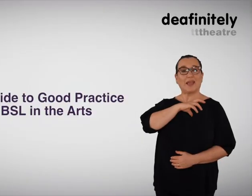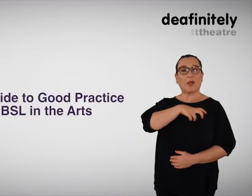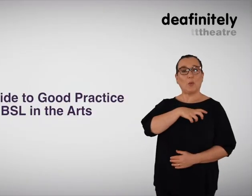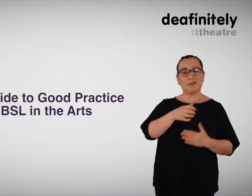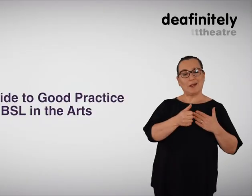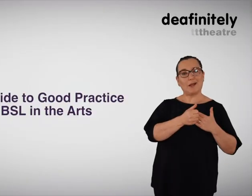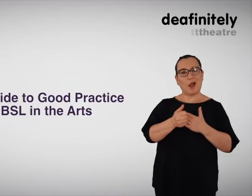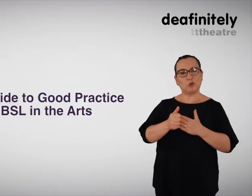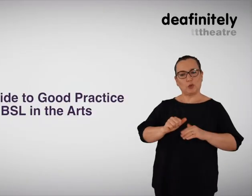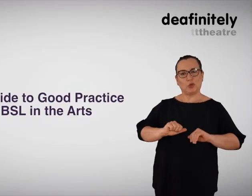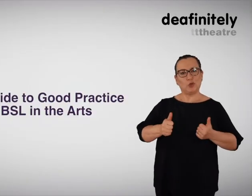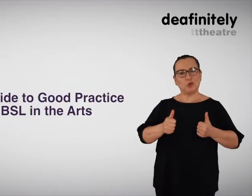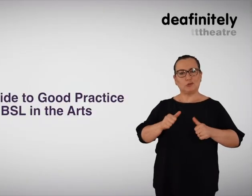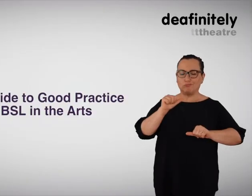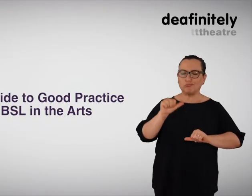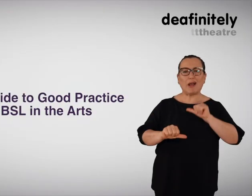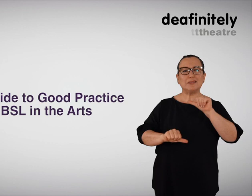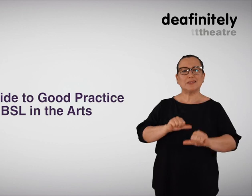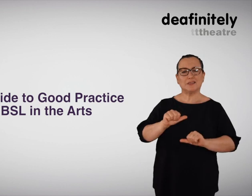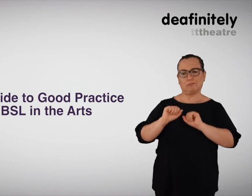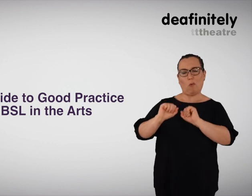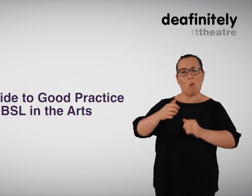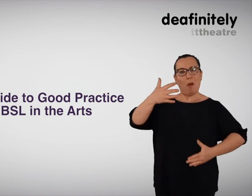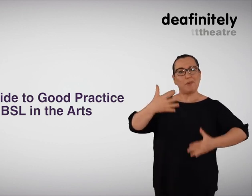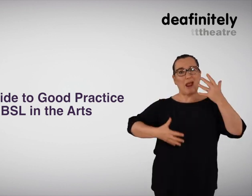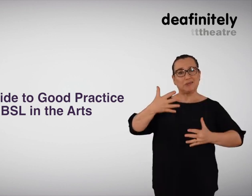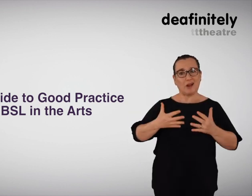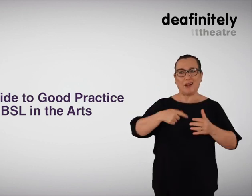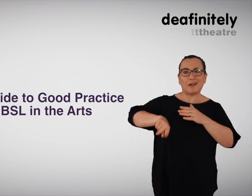Equity Guide to Good Practice with BSL in the Arts.